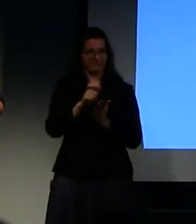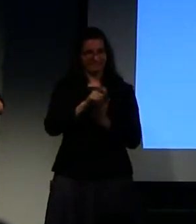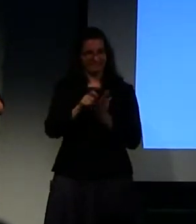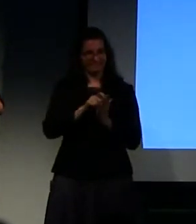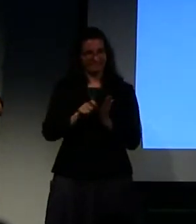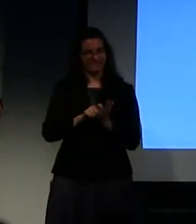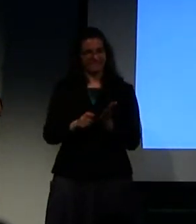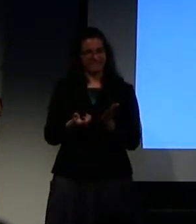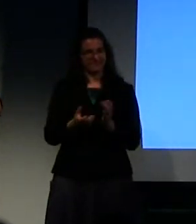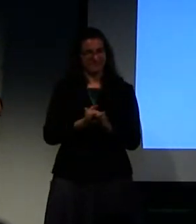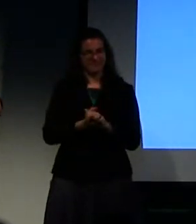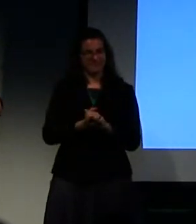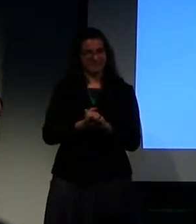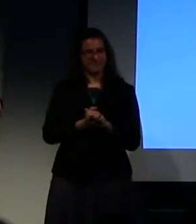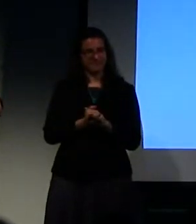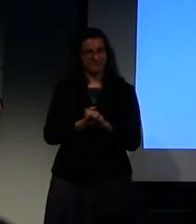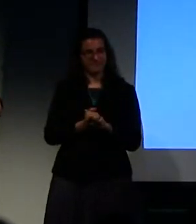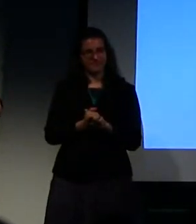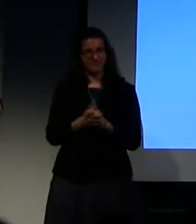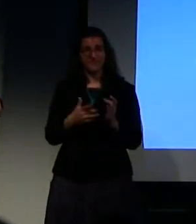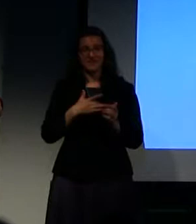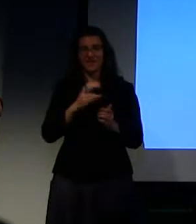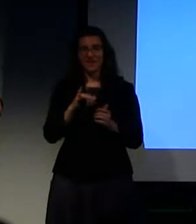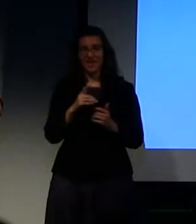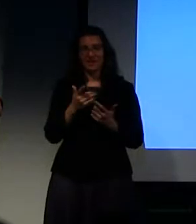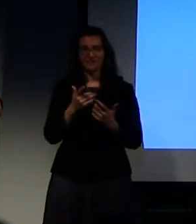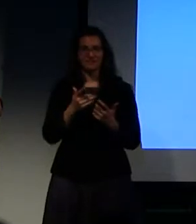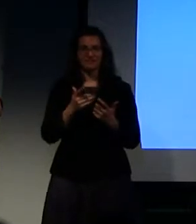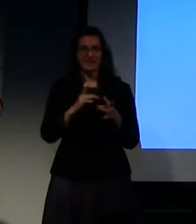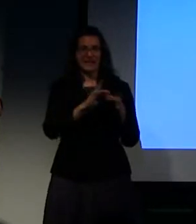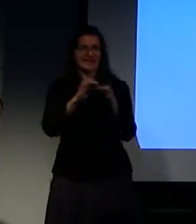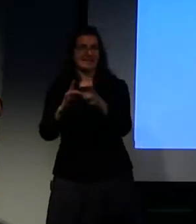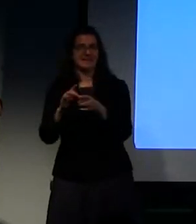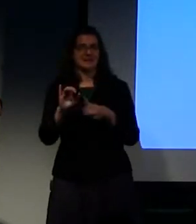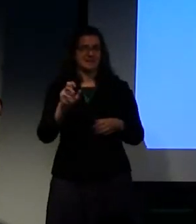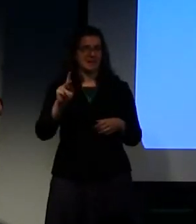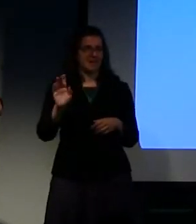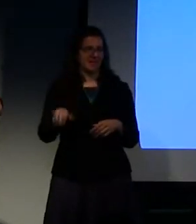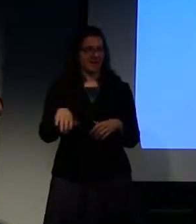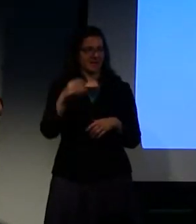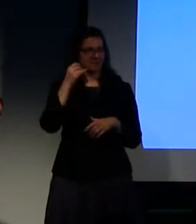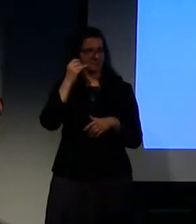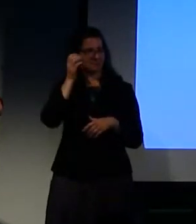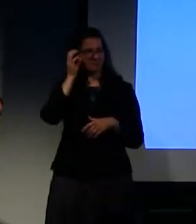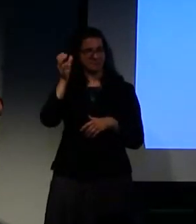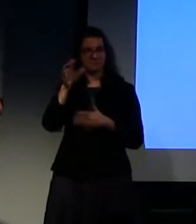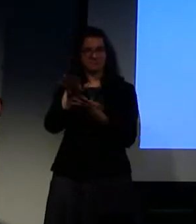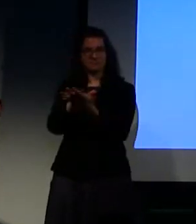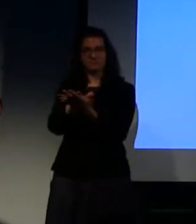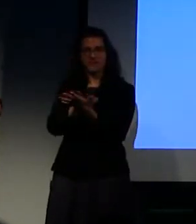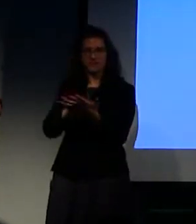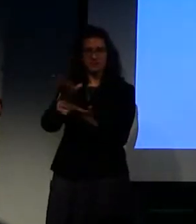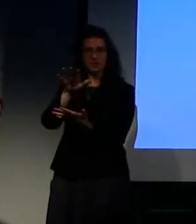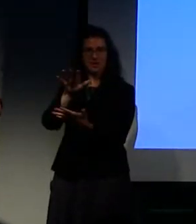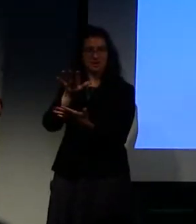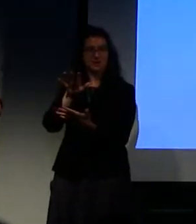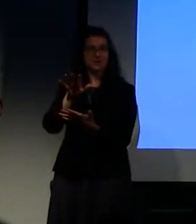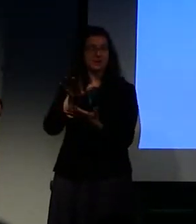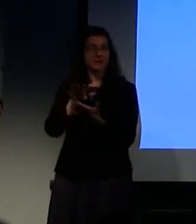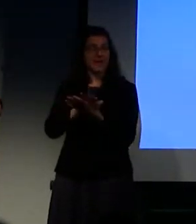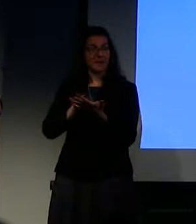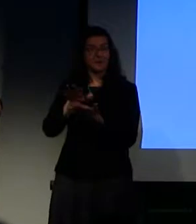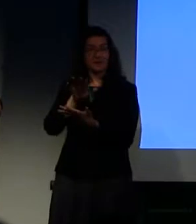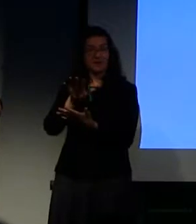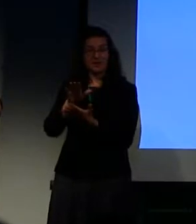which I feel like, leading back to kind of the abstract, is why abstract in book form for